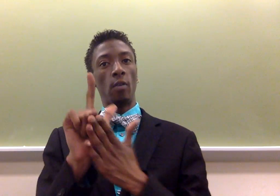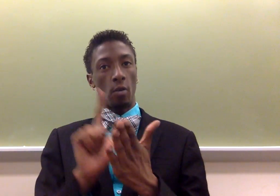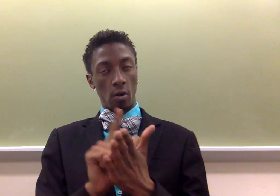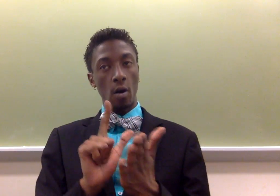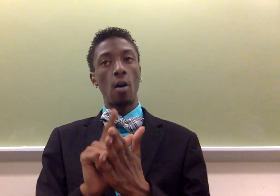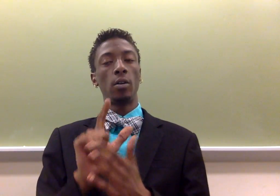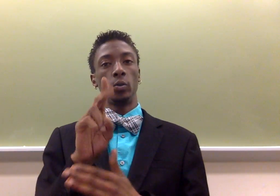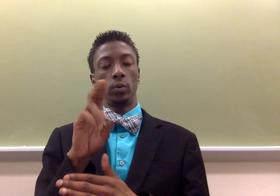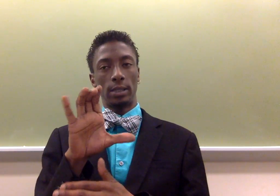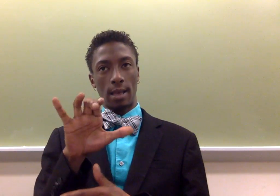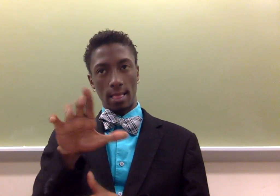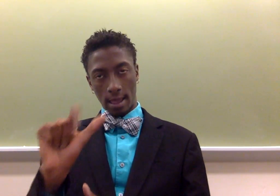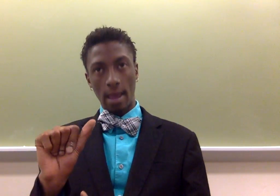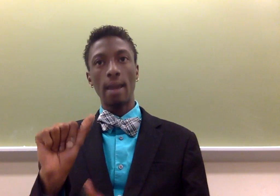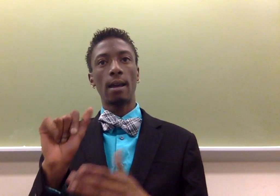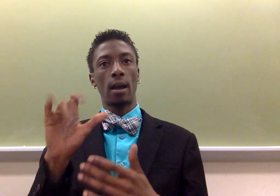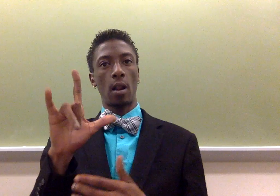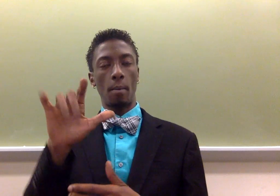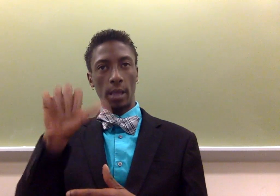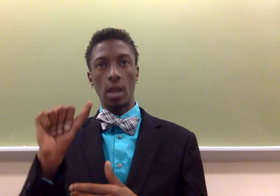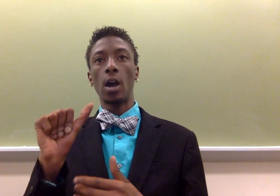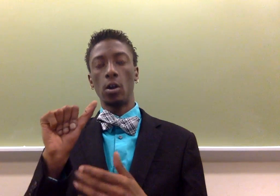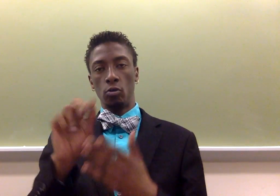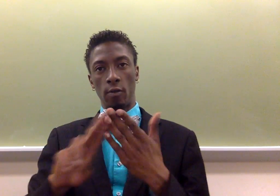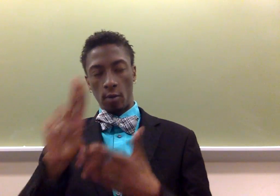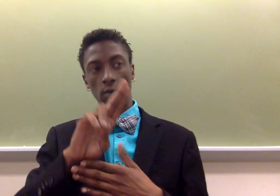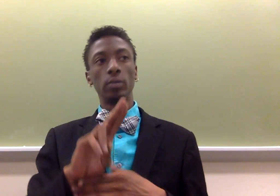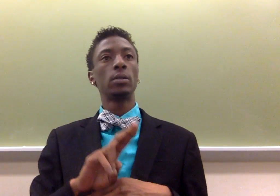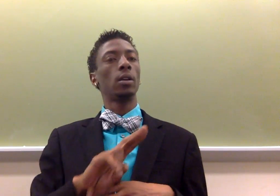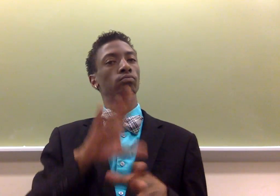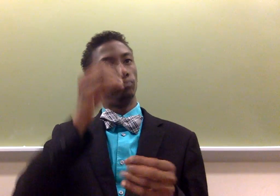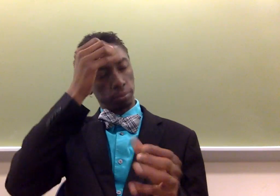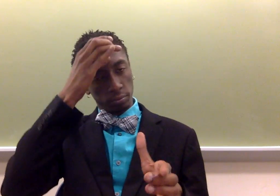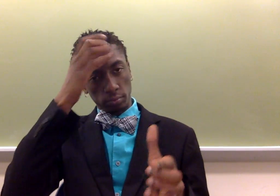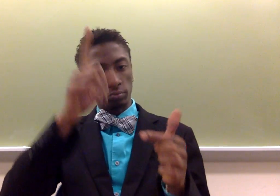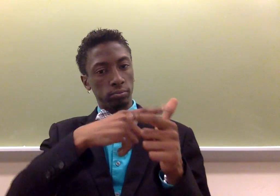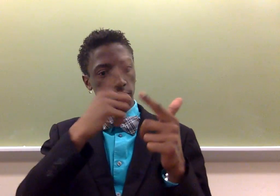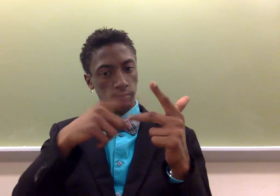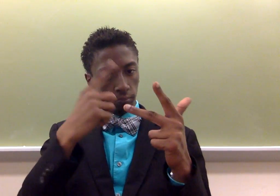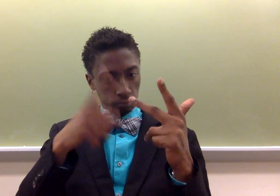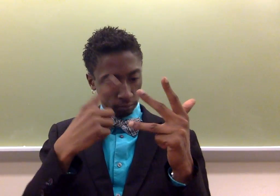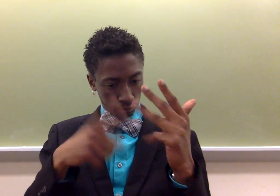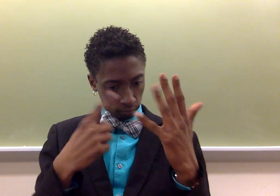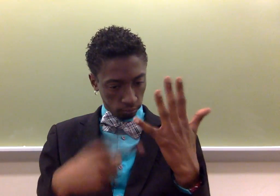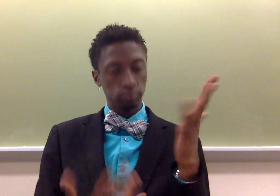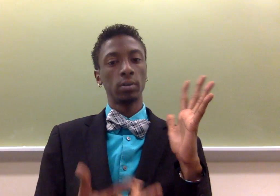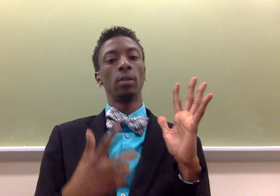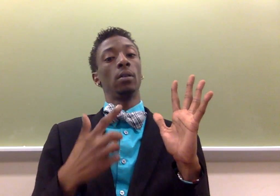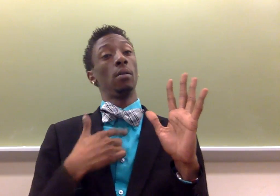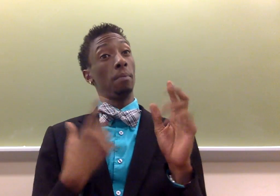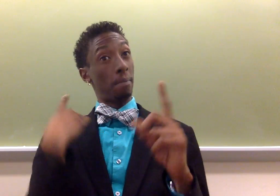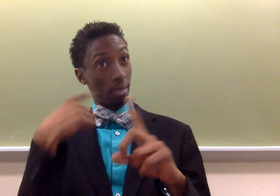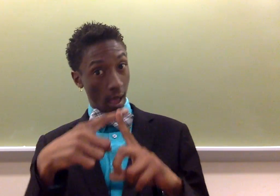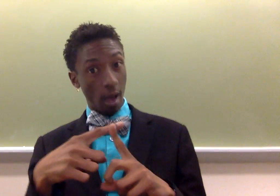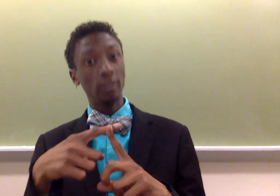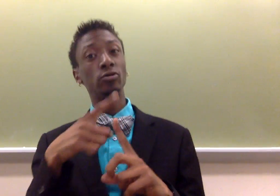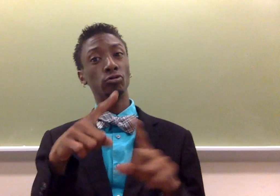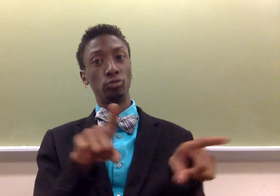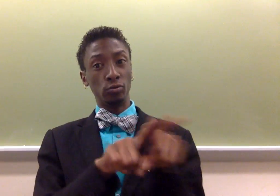an expert in the fields of civil rights, Black feminist legal theory, and race, racism, and the law. On top of that, she's also the director